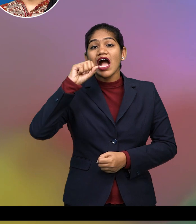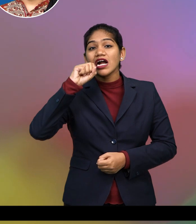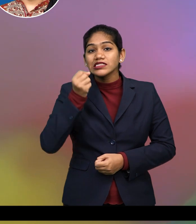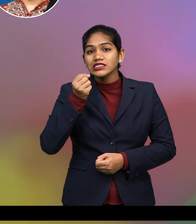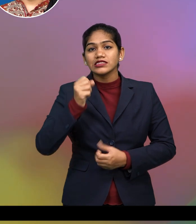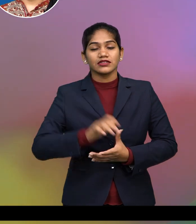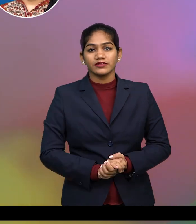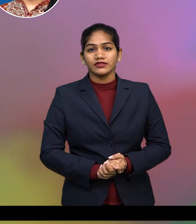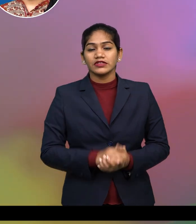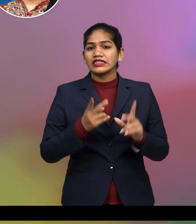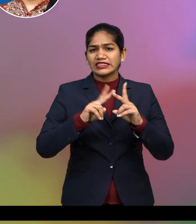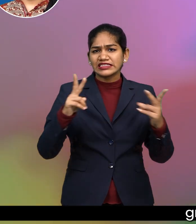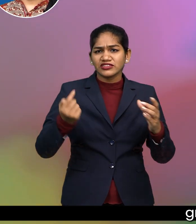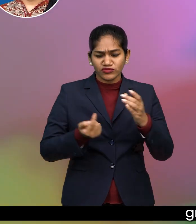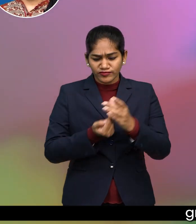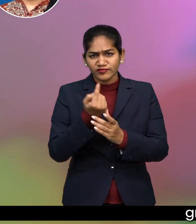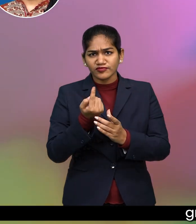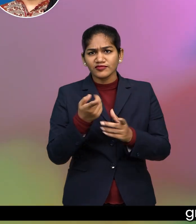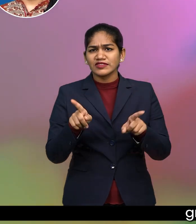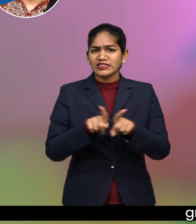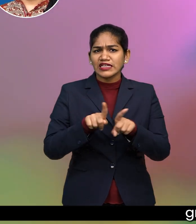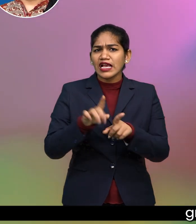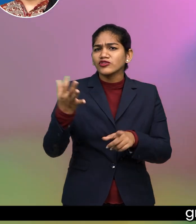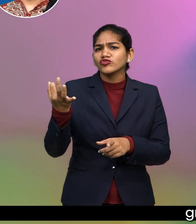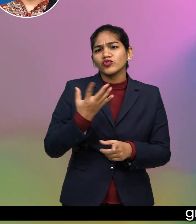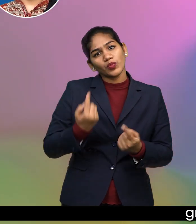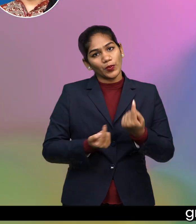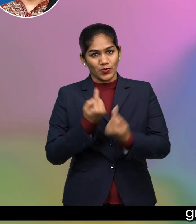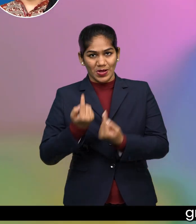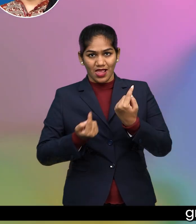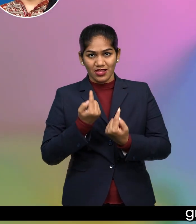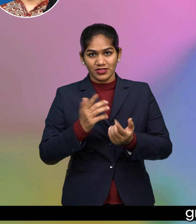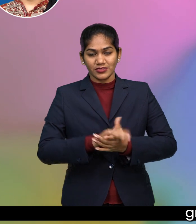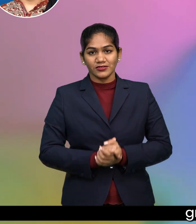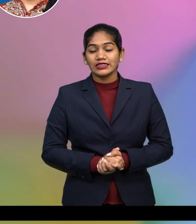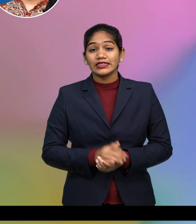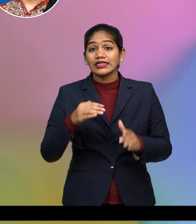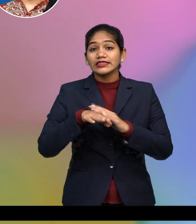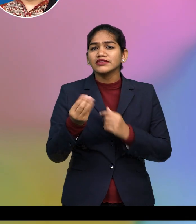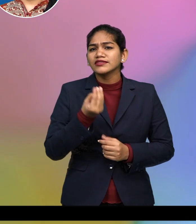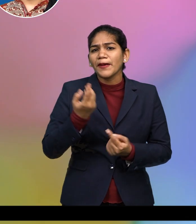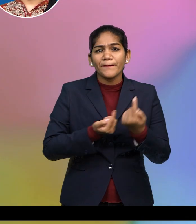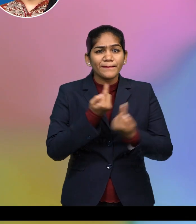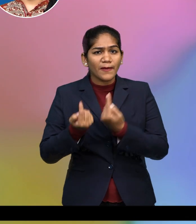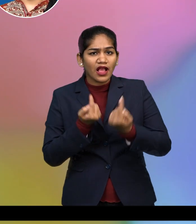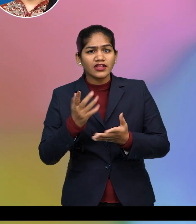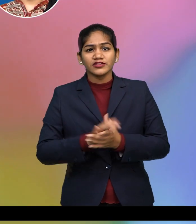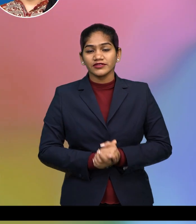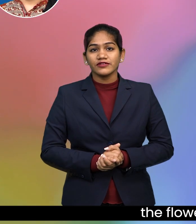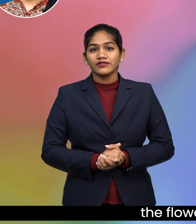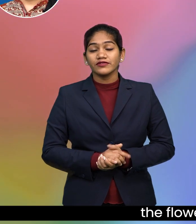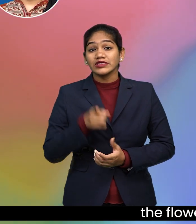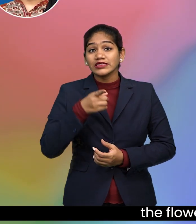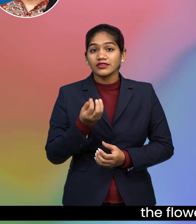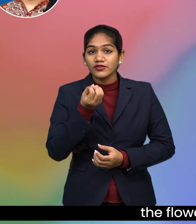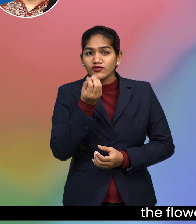carrot, etc. grow as new plants. In some plants,